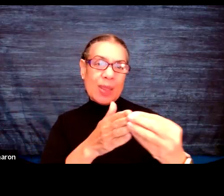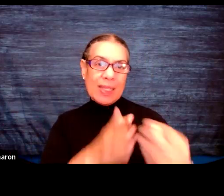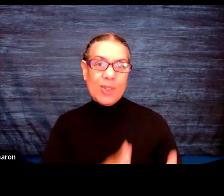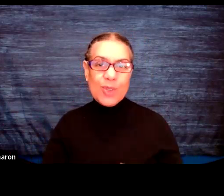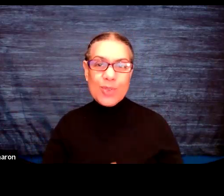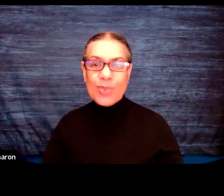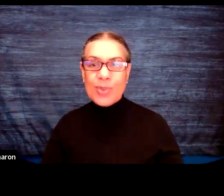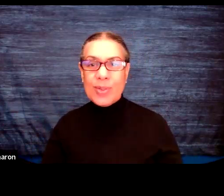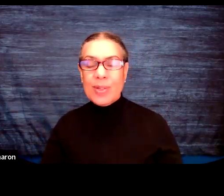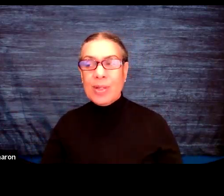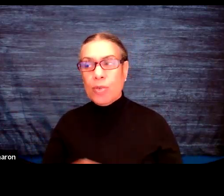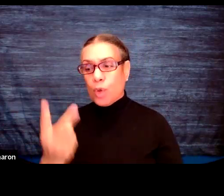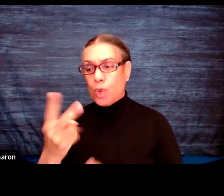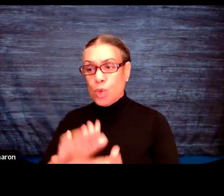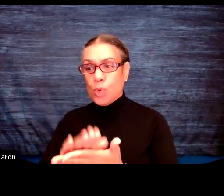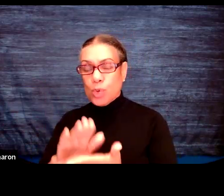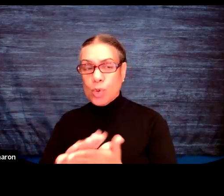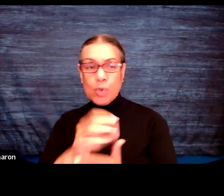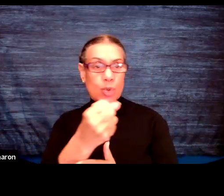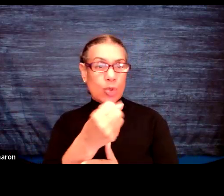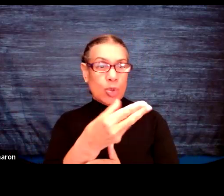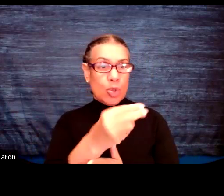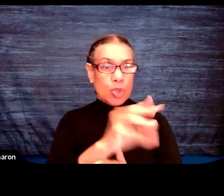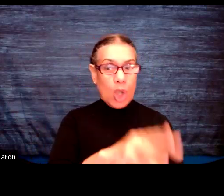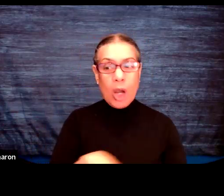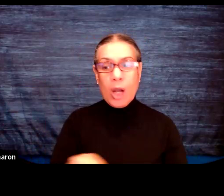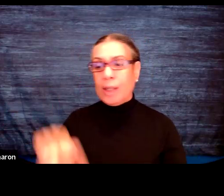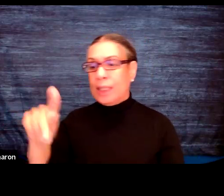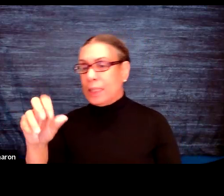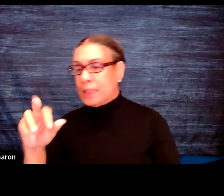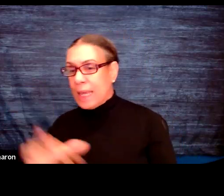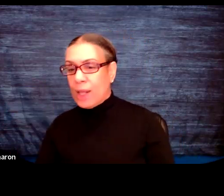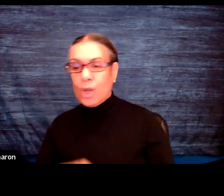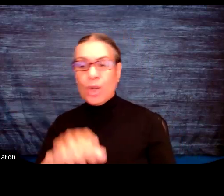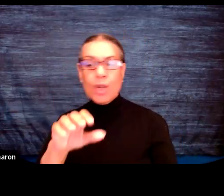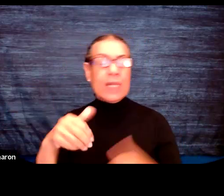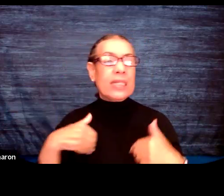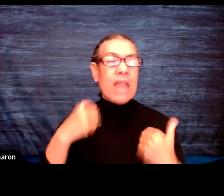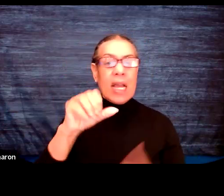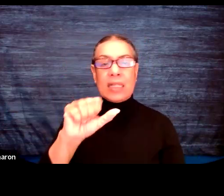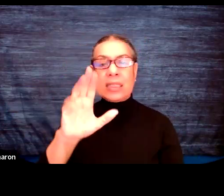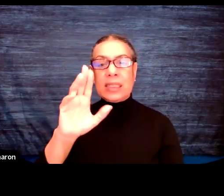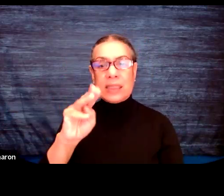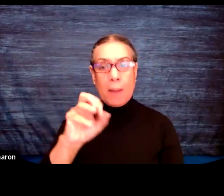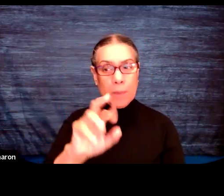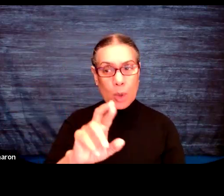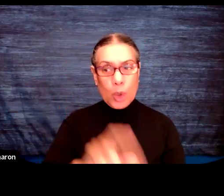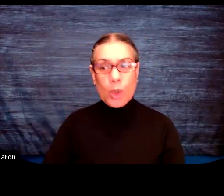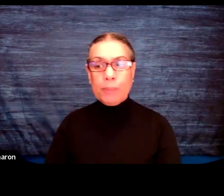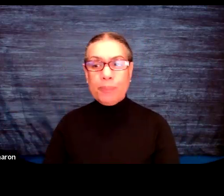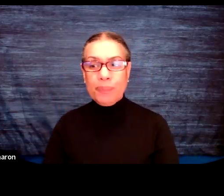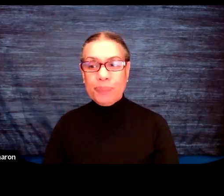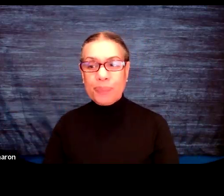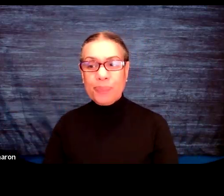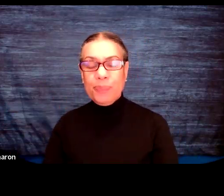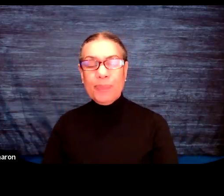the two schools that are merging, Shaw Taylor and the Sumner School, to hear about how they're going. And I think